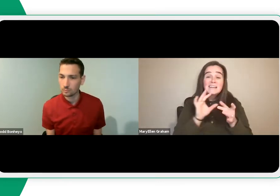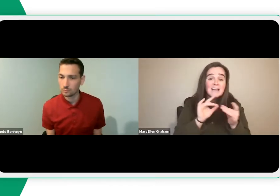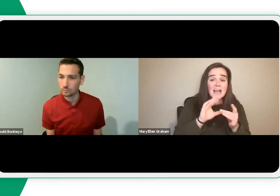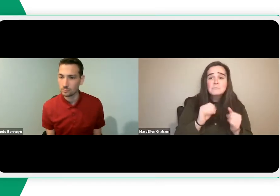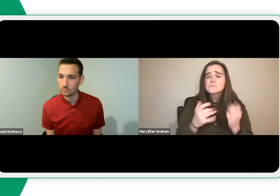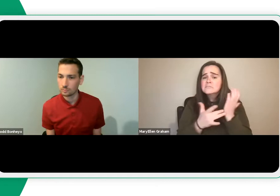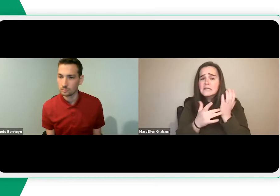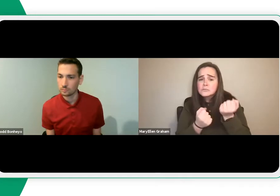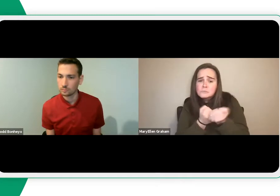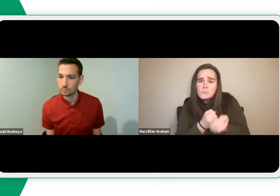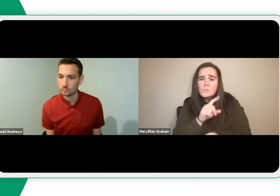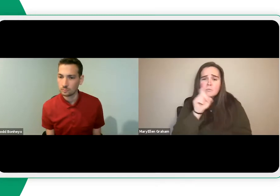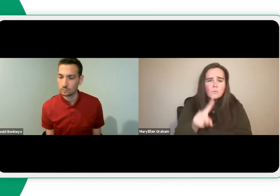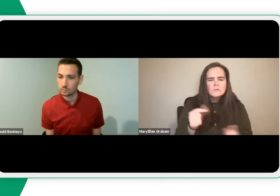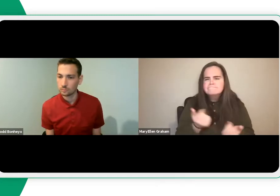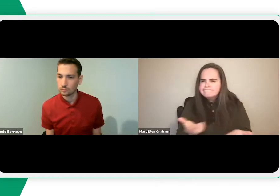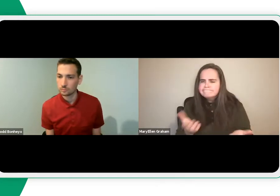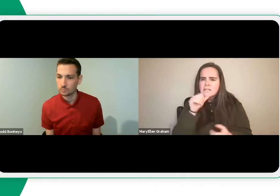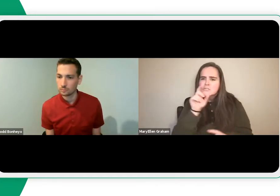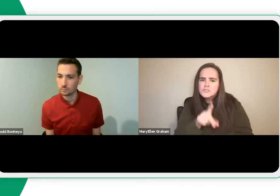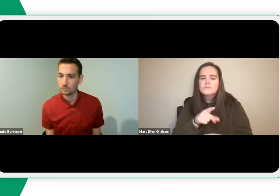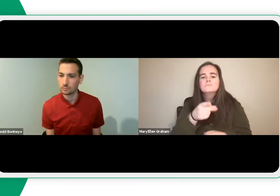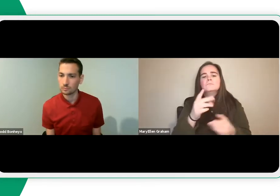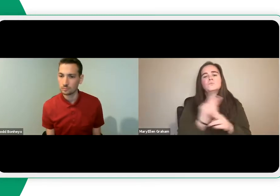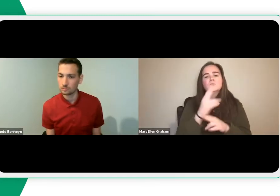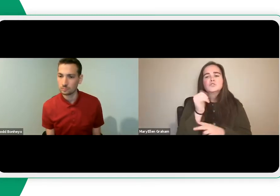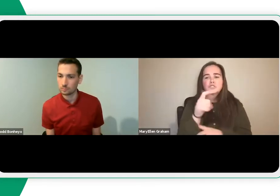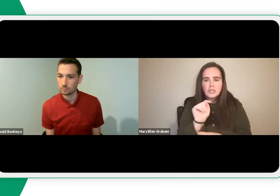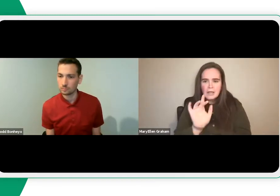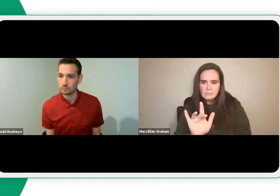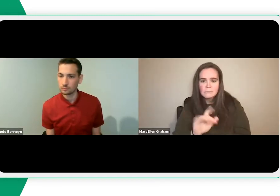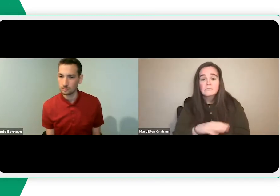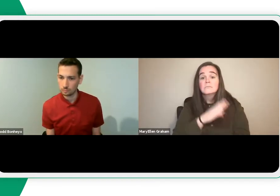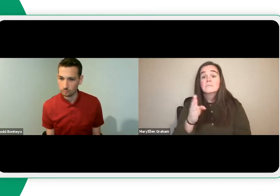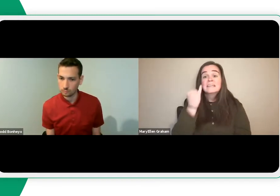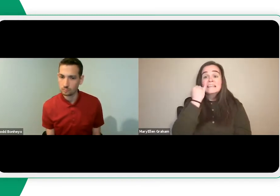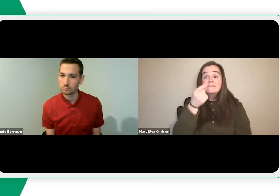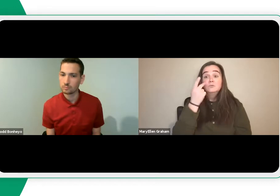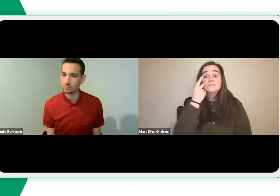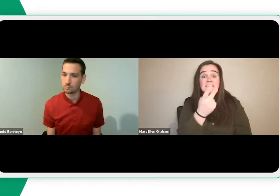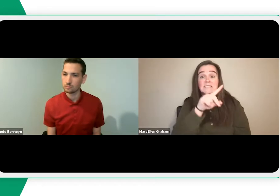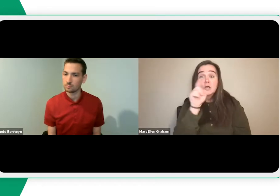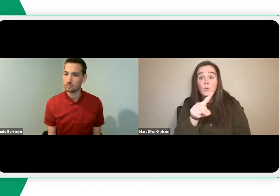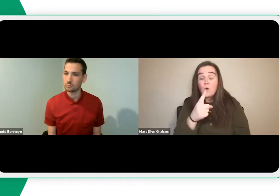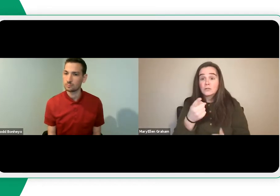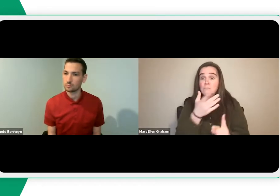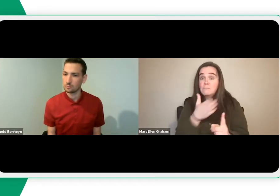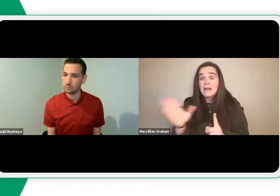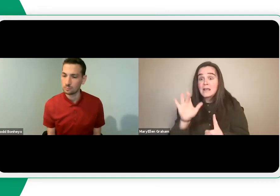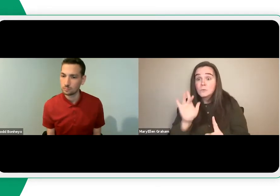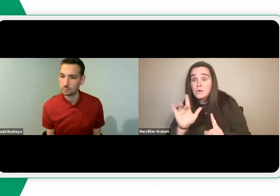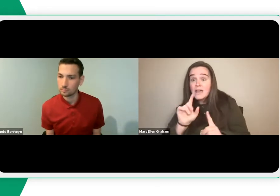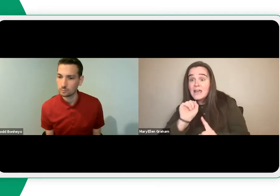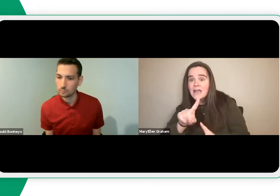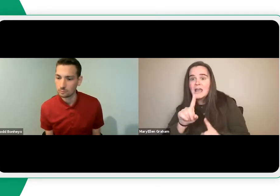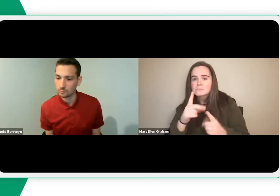We'll make sure that we address everyone's questions before tonight is over. Again, in terms of technical issues, or you need some type of technical support,